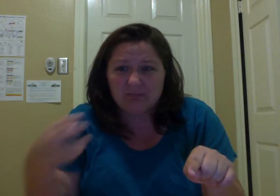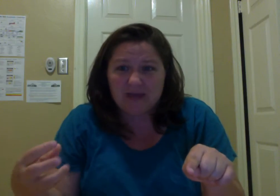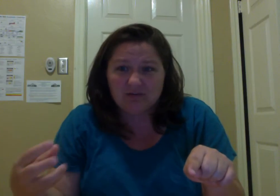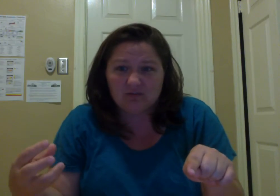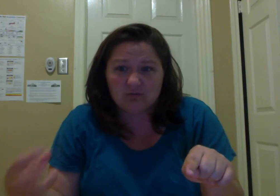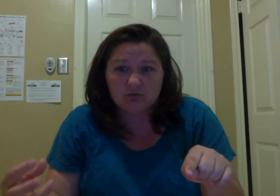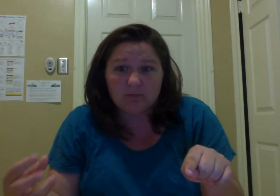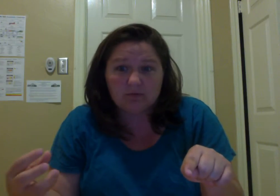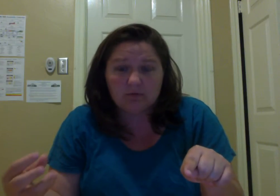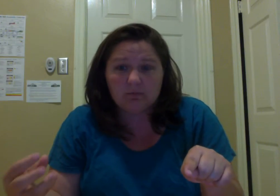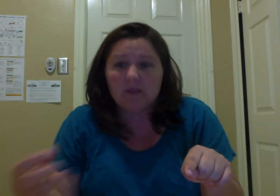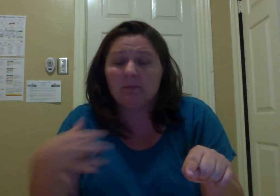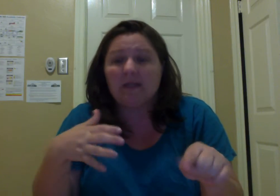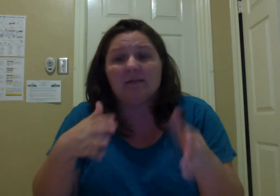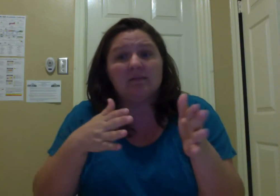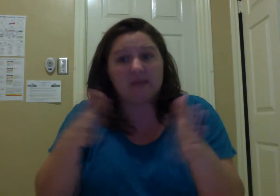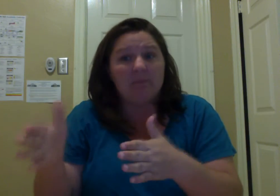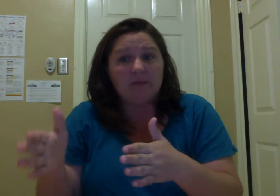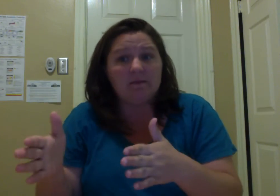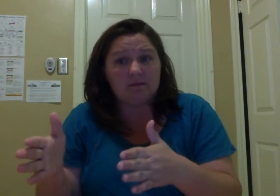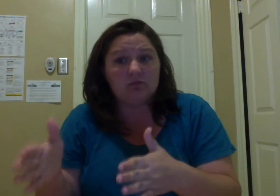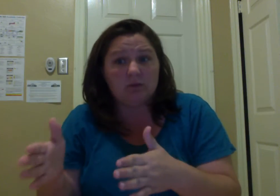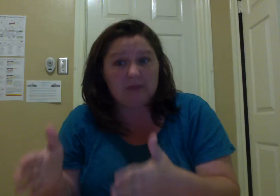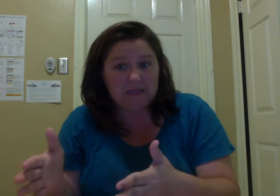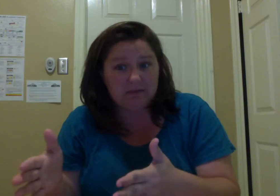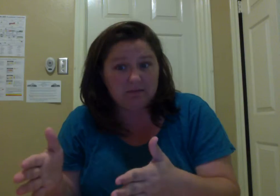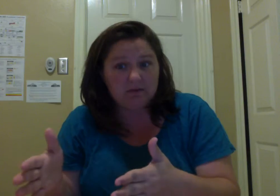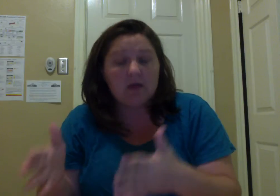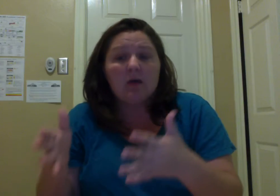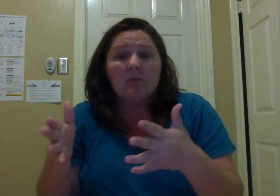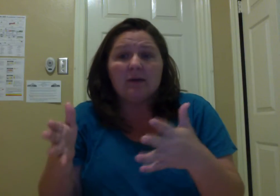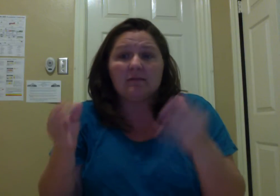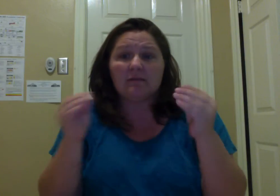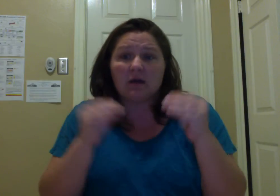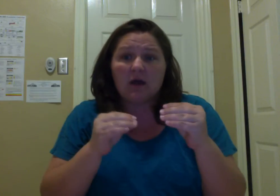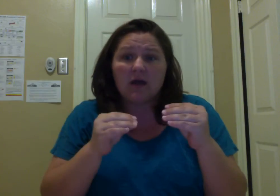match the script, so to speak. I mean, it's the same thing that the script means, but it's not